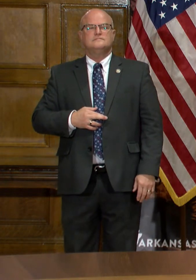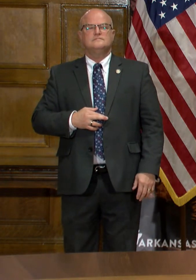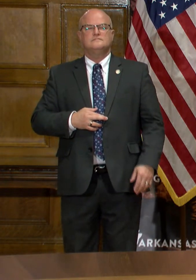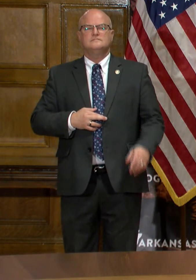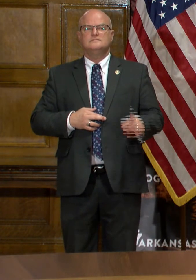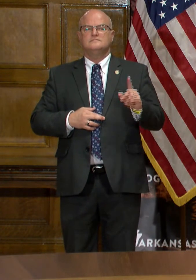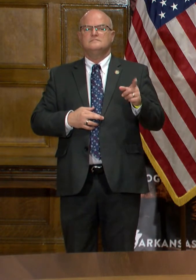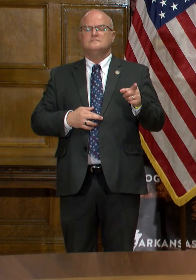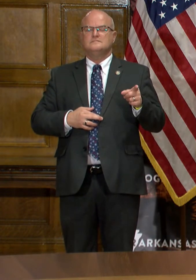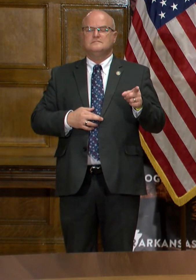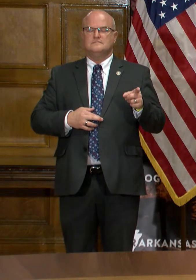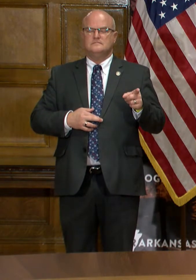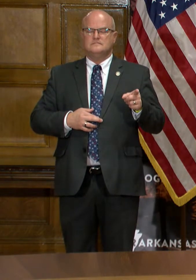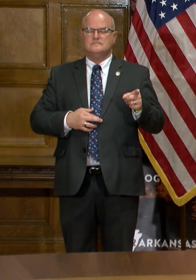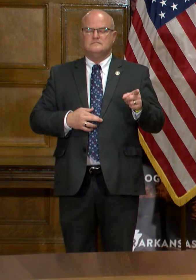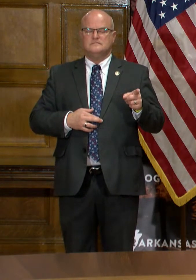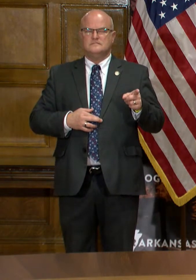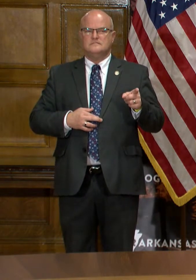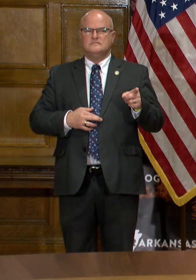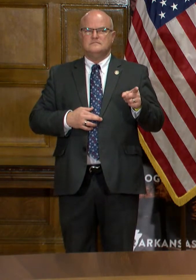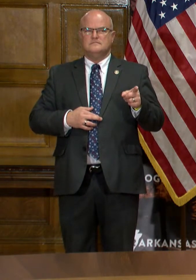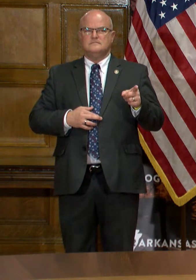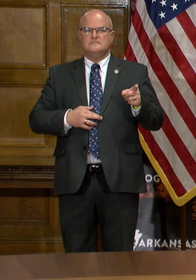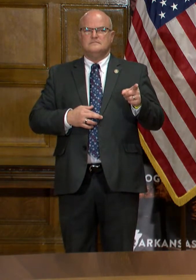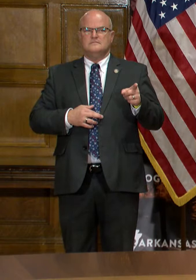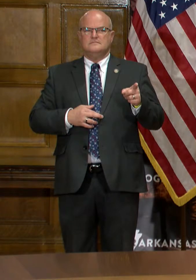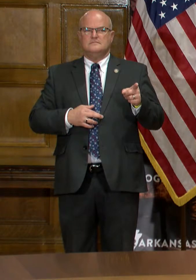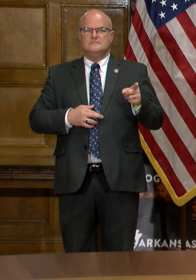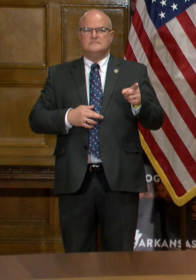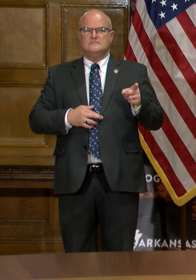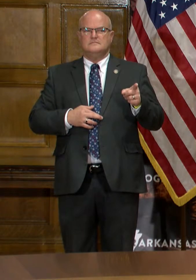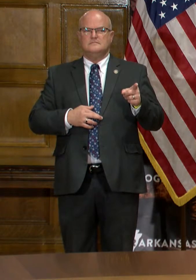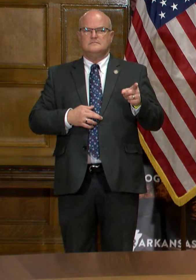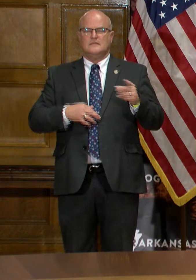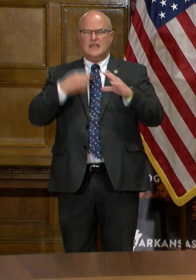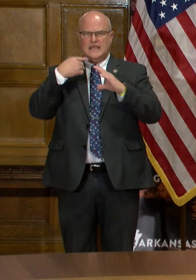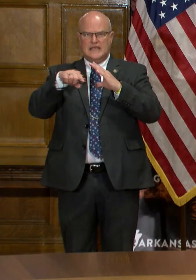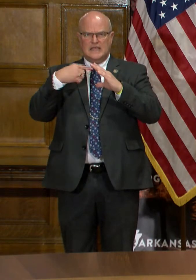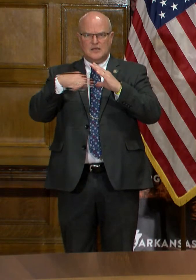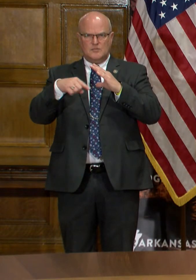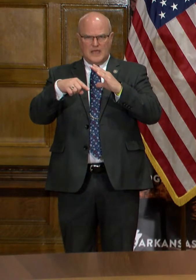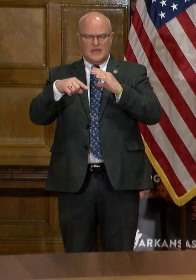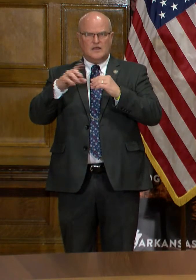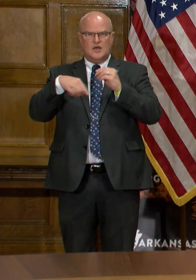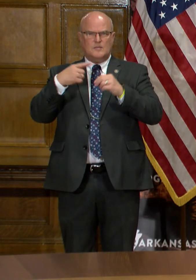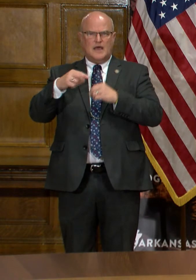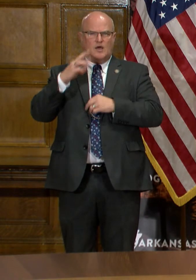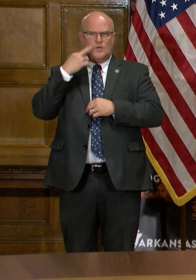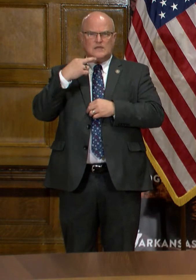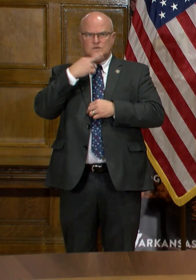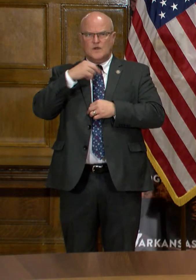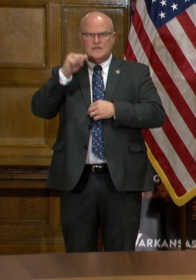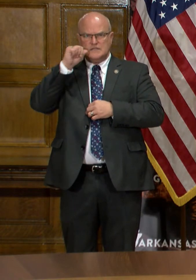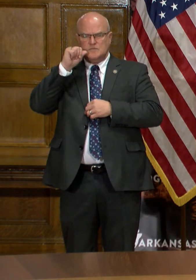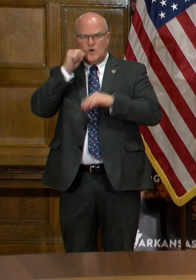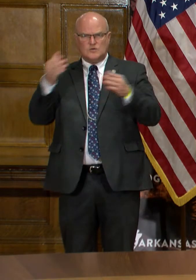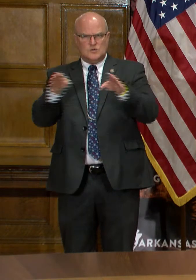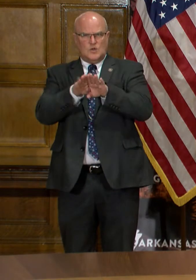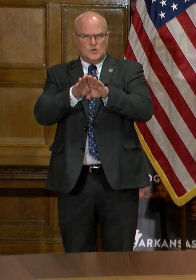Directive that you have on restaurant and bar closing expires on Sunday. Are you going to